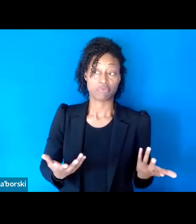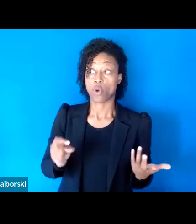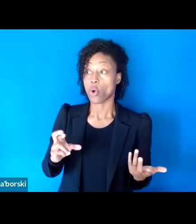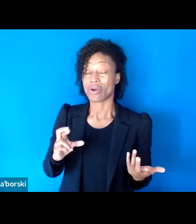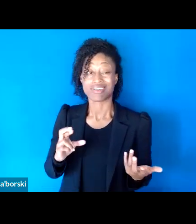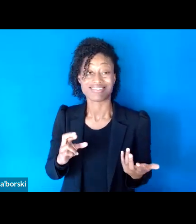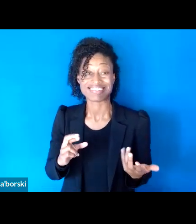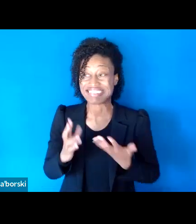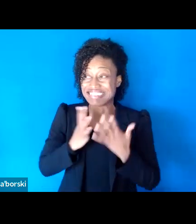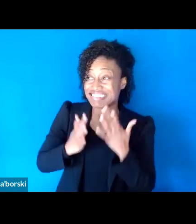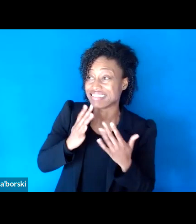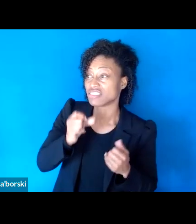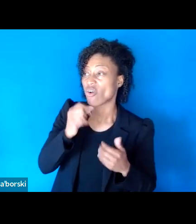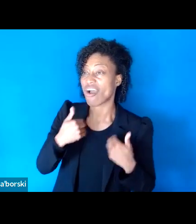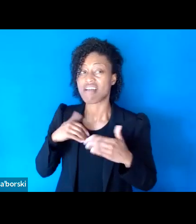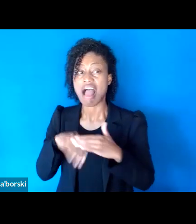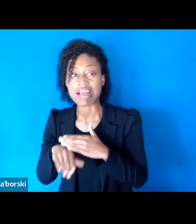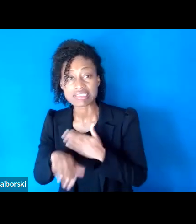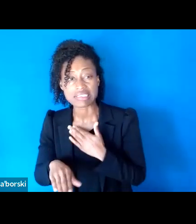about increasing education.